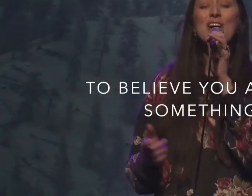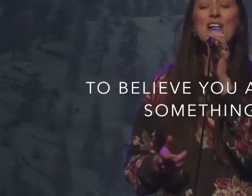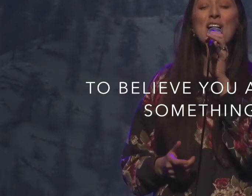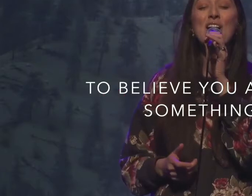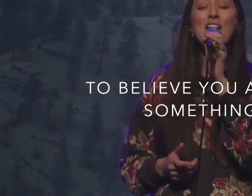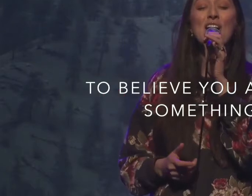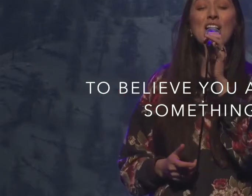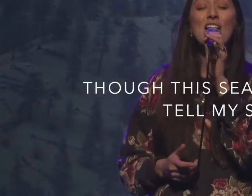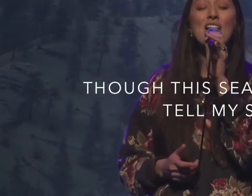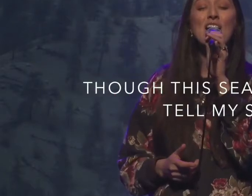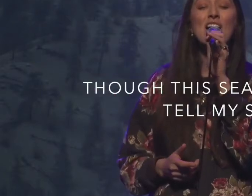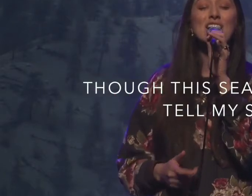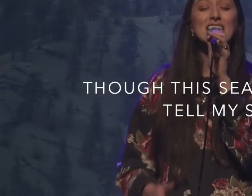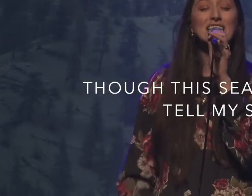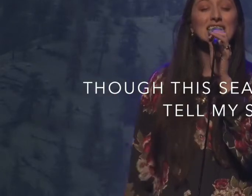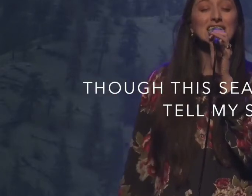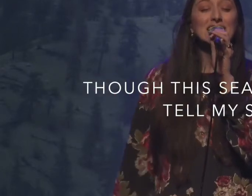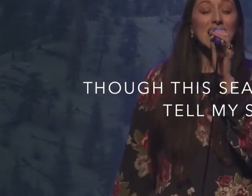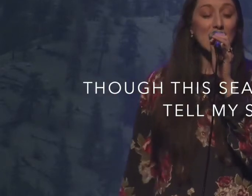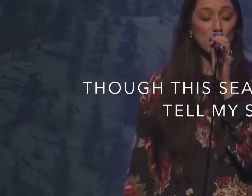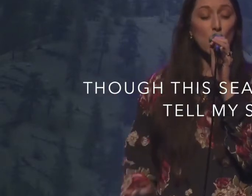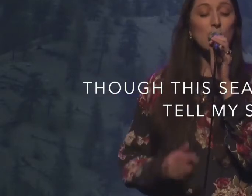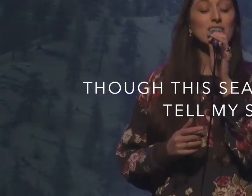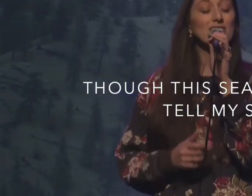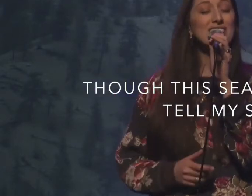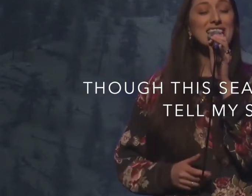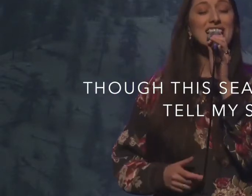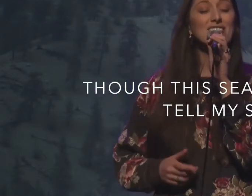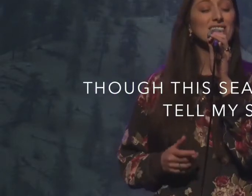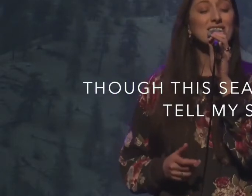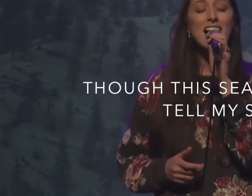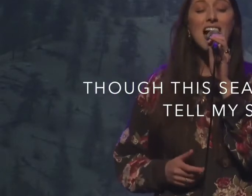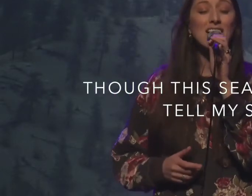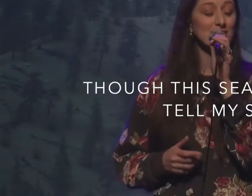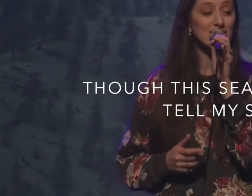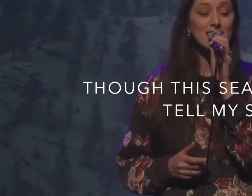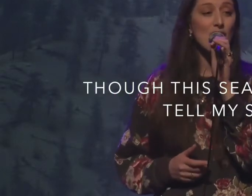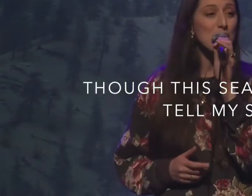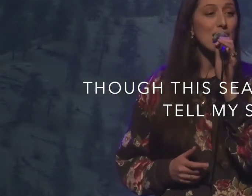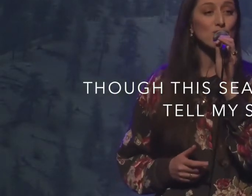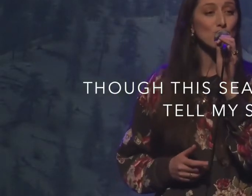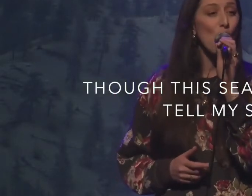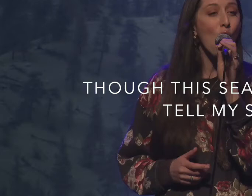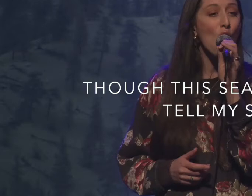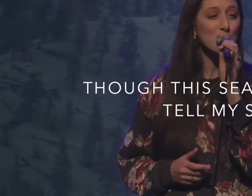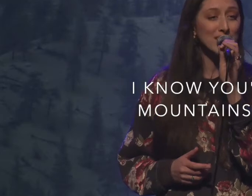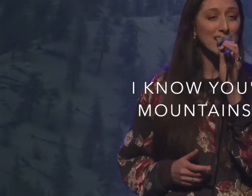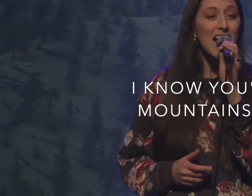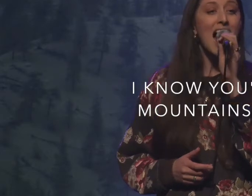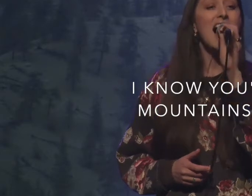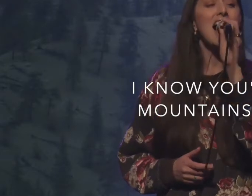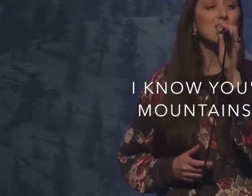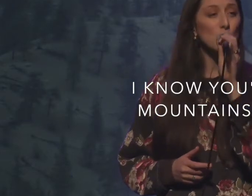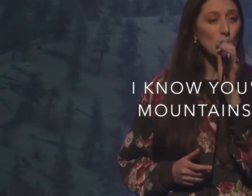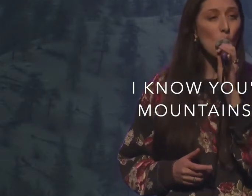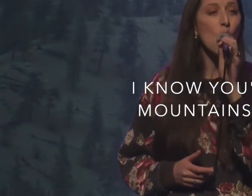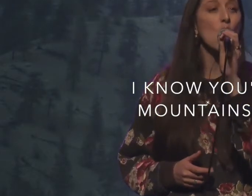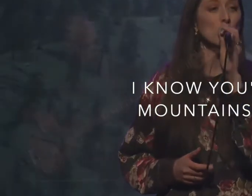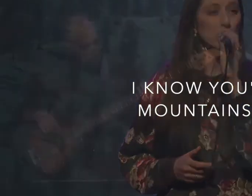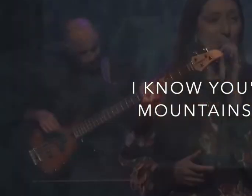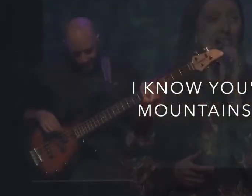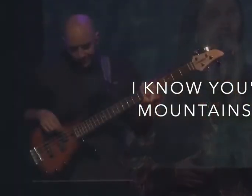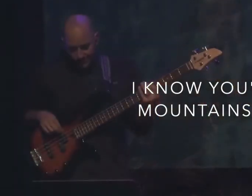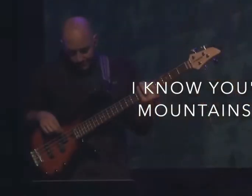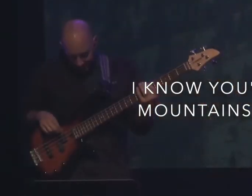something good. And though this season doesn't tell my story, I know